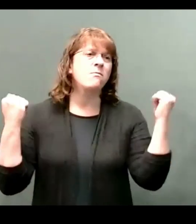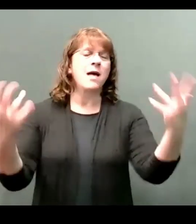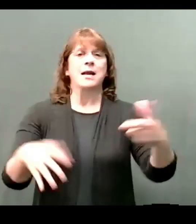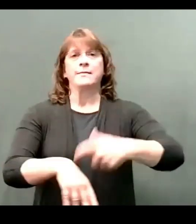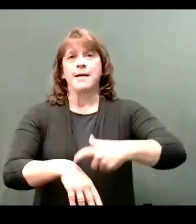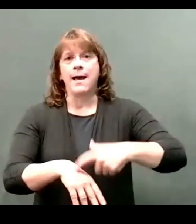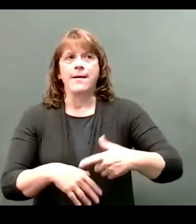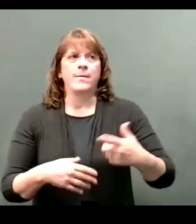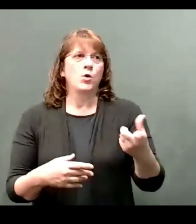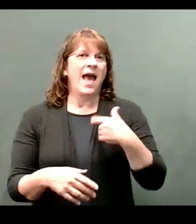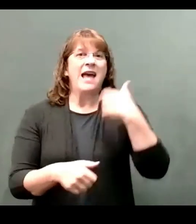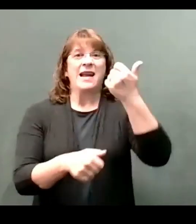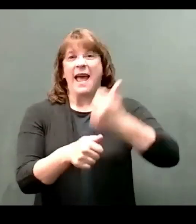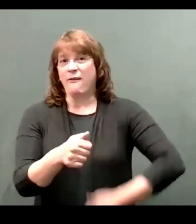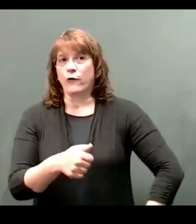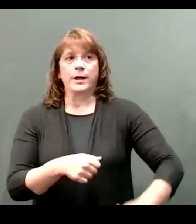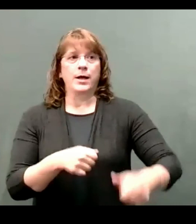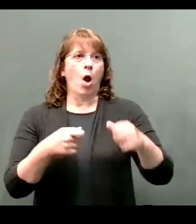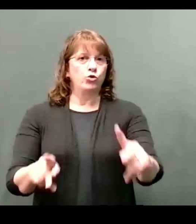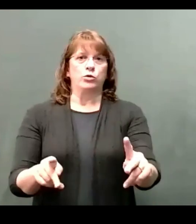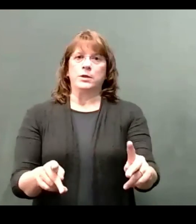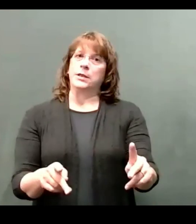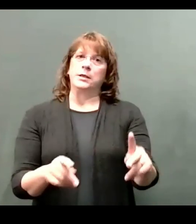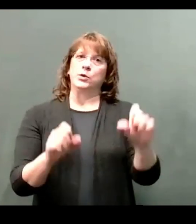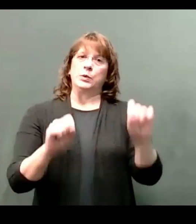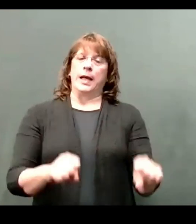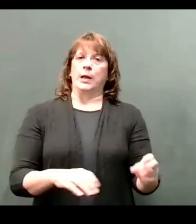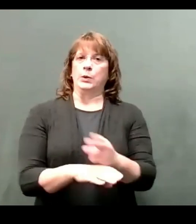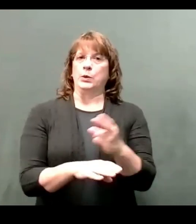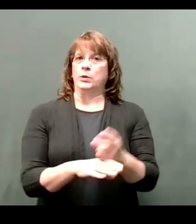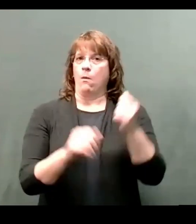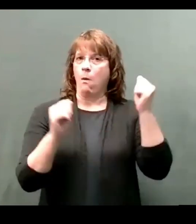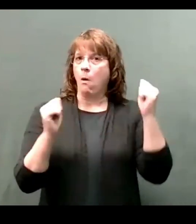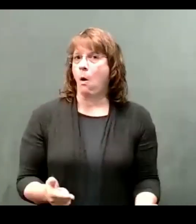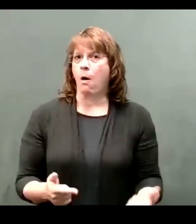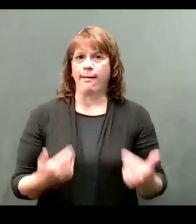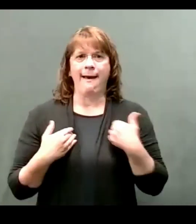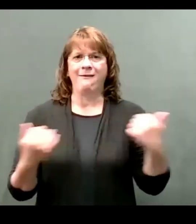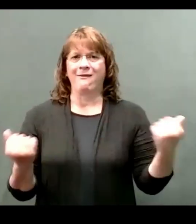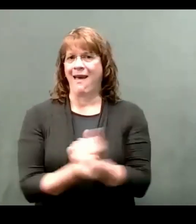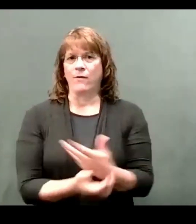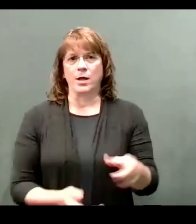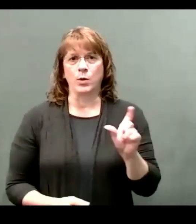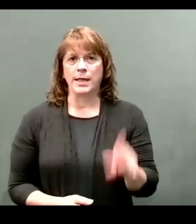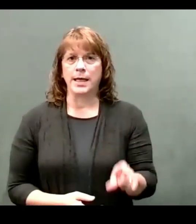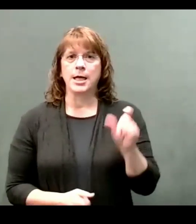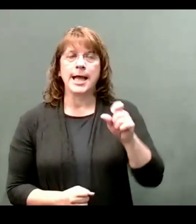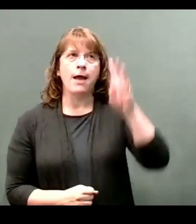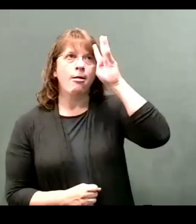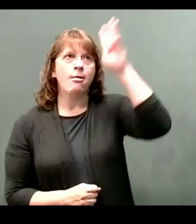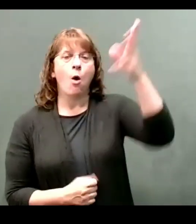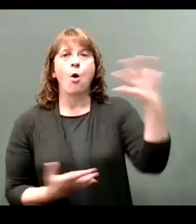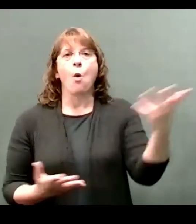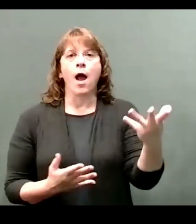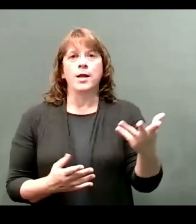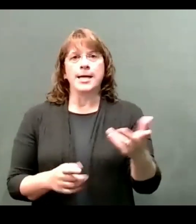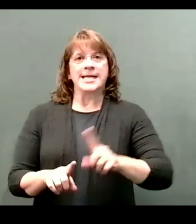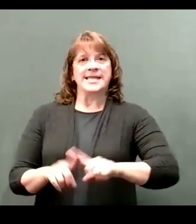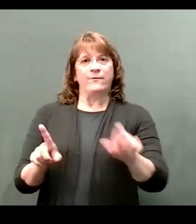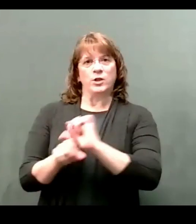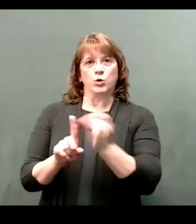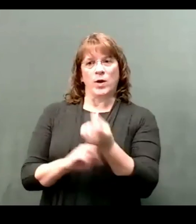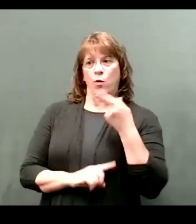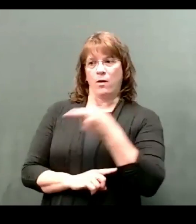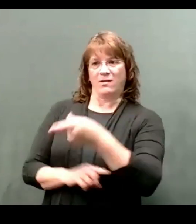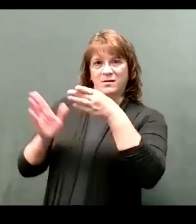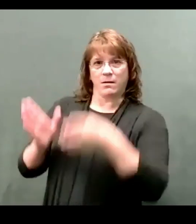had every opportunity at your disposal in your work, what could you dream of that would be different, that would have a